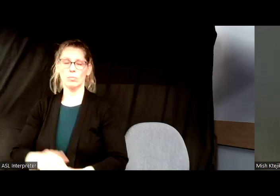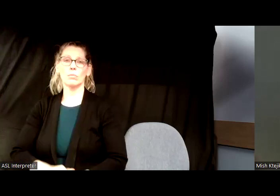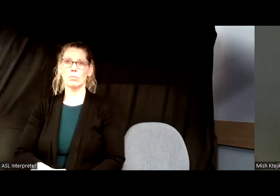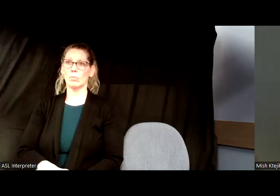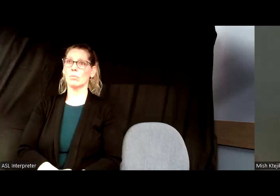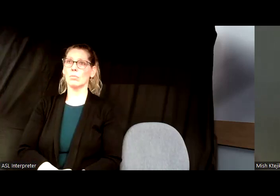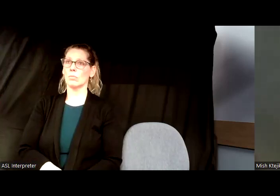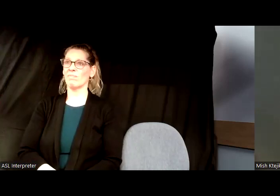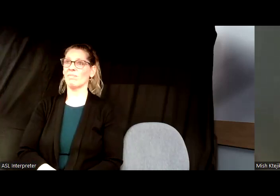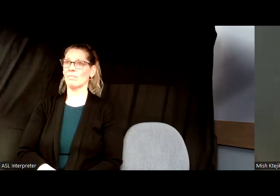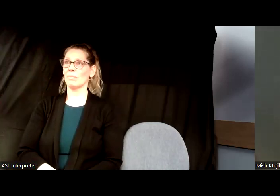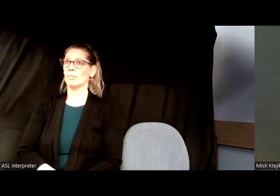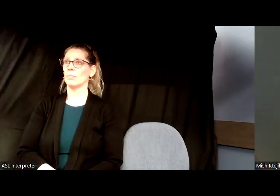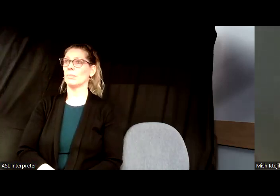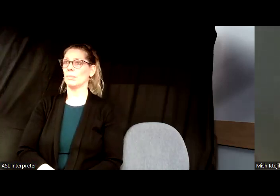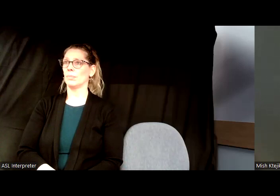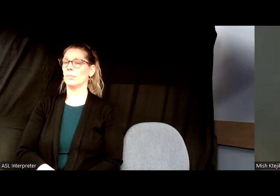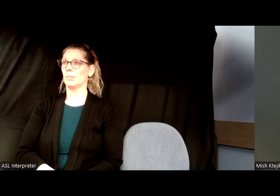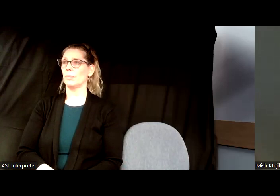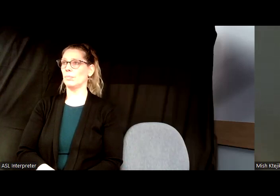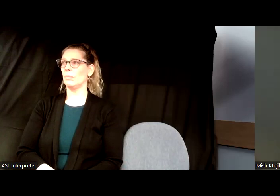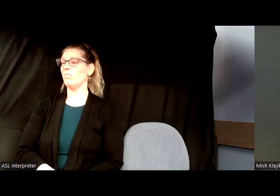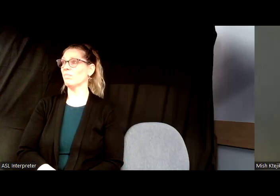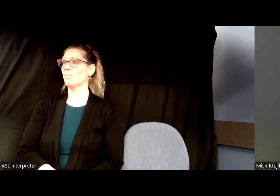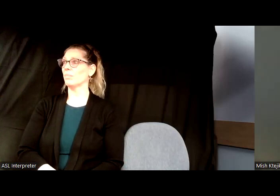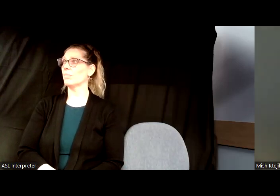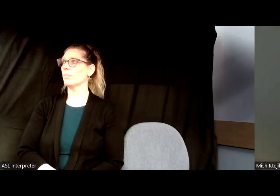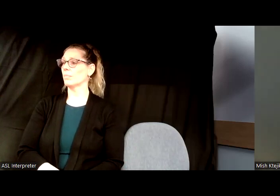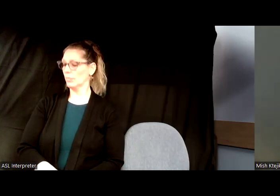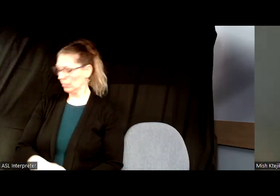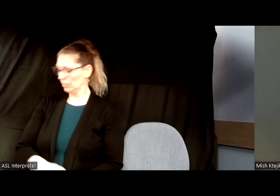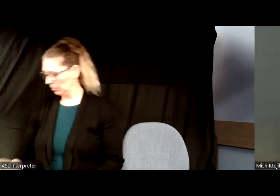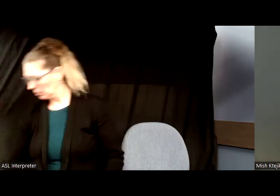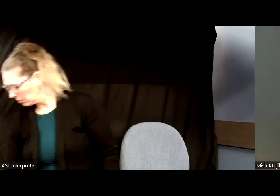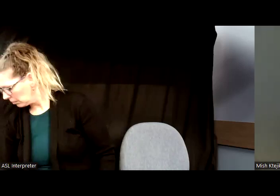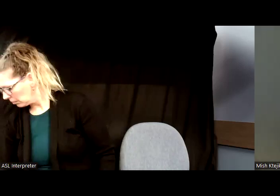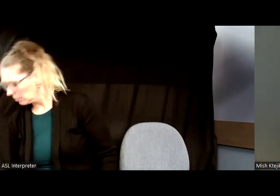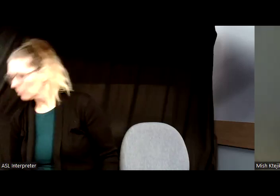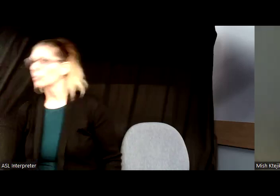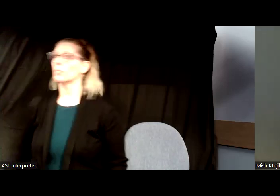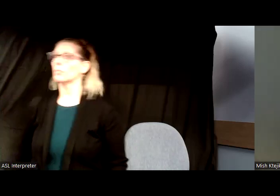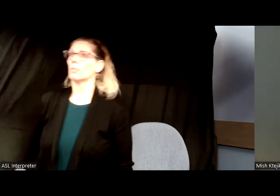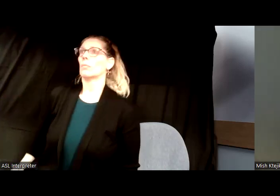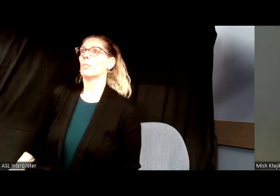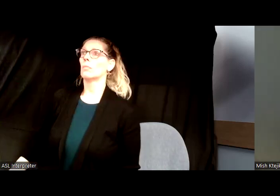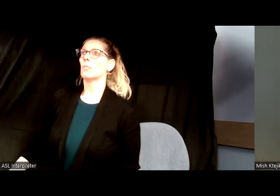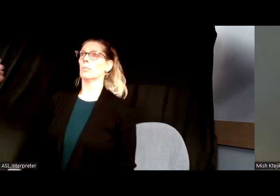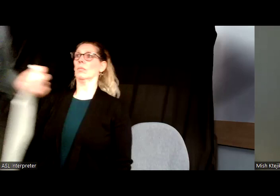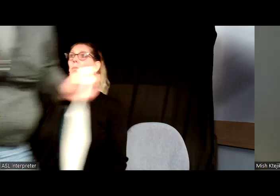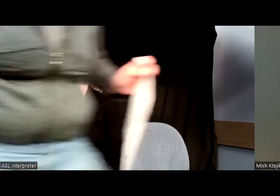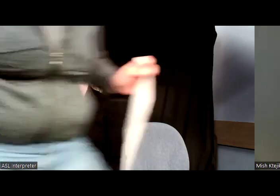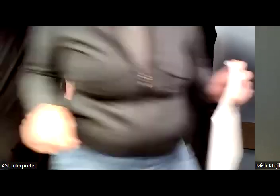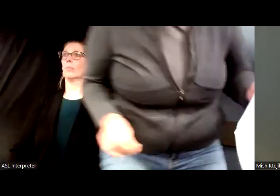Hold on, there's some side conversations happening that I missed. Thank you for that clarification. Side conversation, Eric and Tammy were joking about the